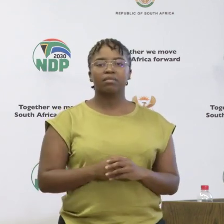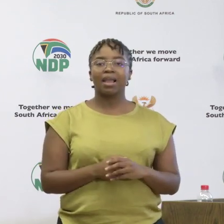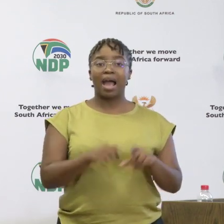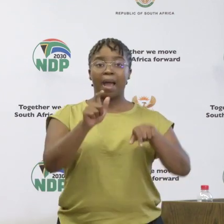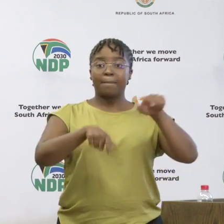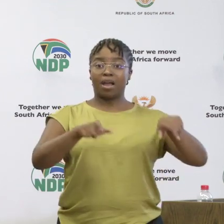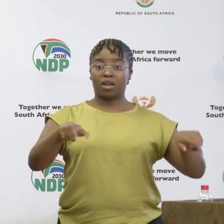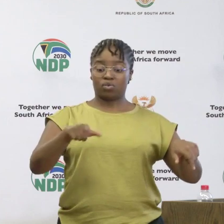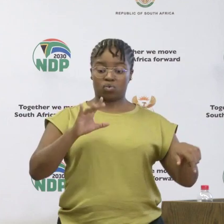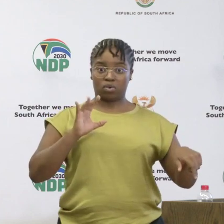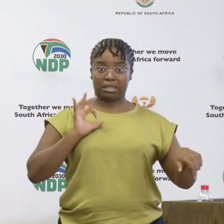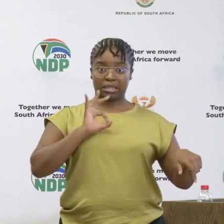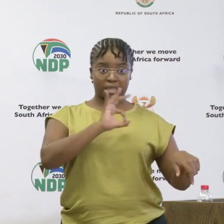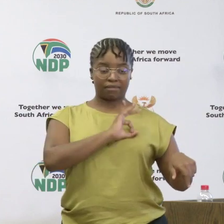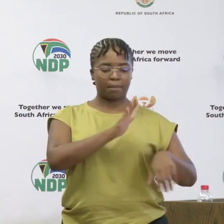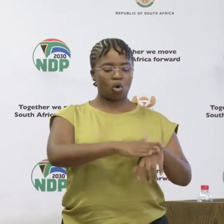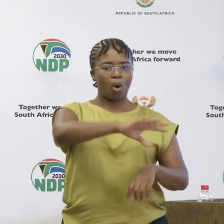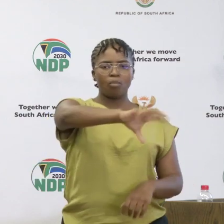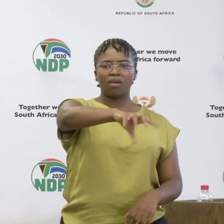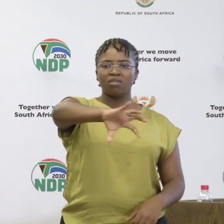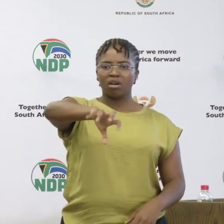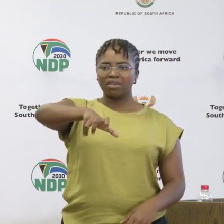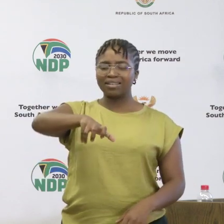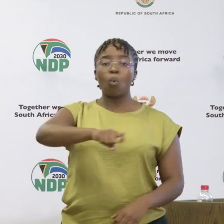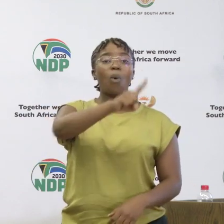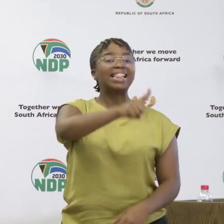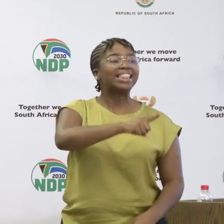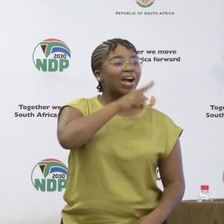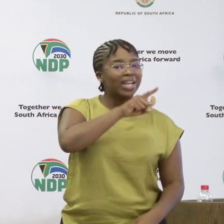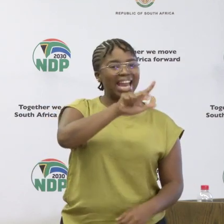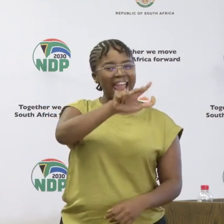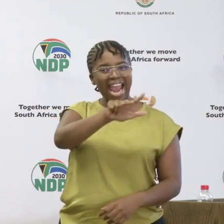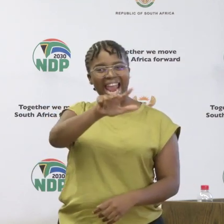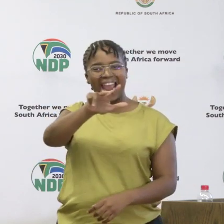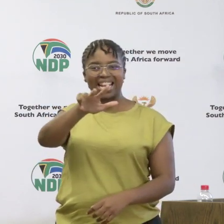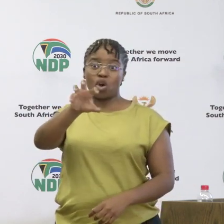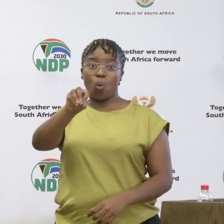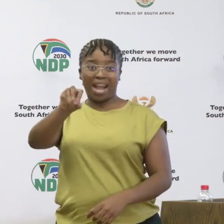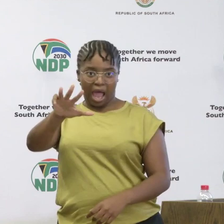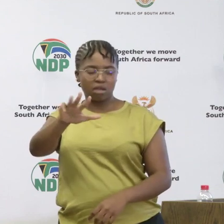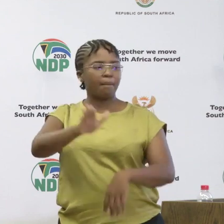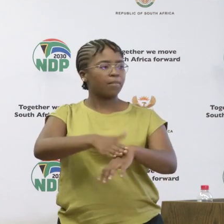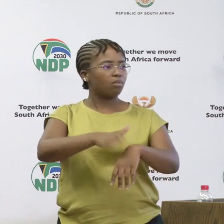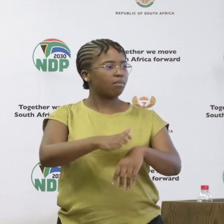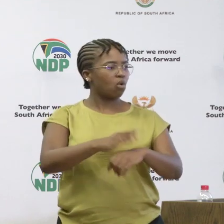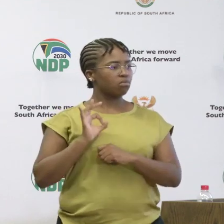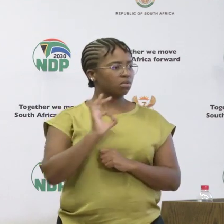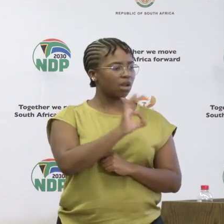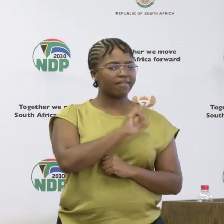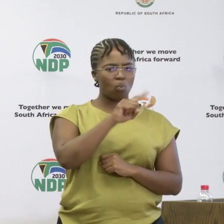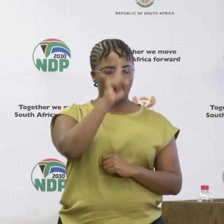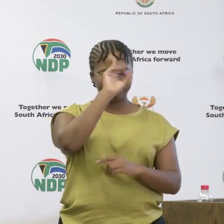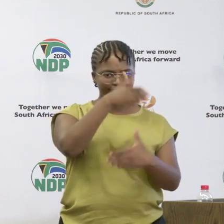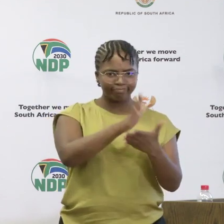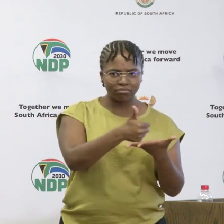personnel. Provinces are recruiting additional 1,809 social service personnel to provide psychosocial